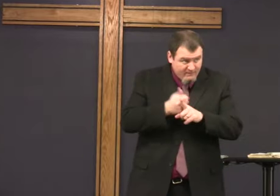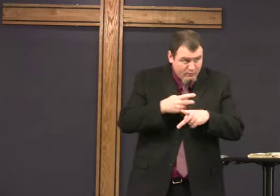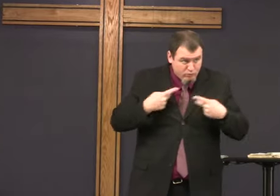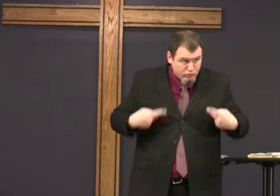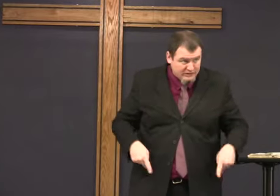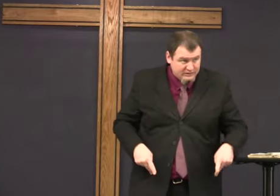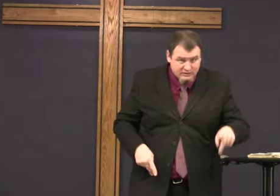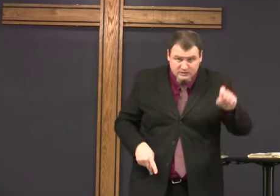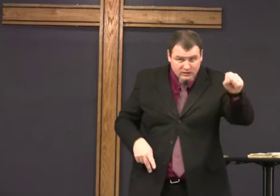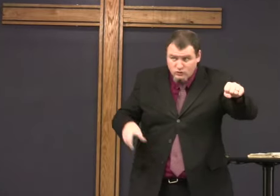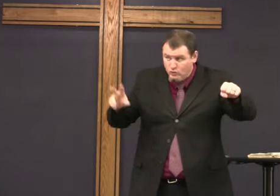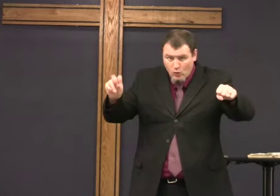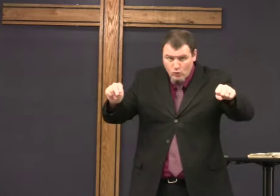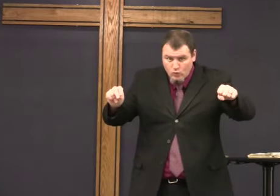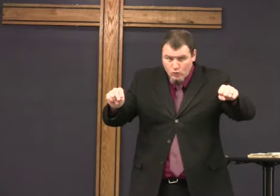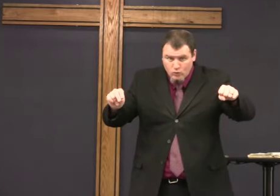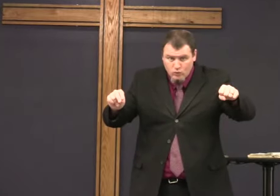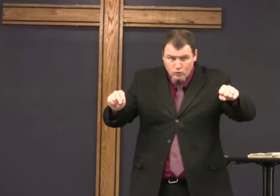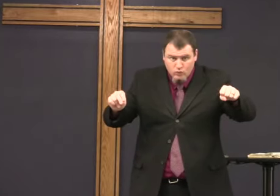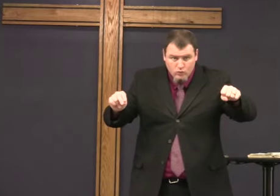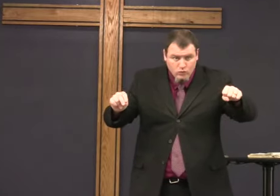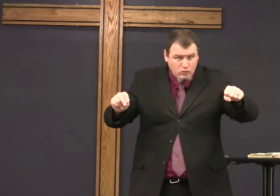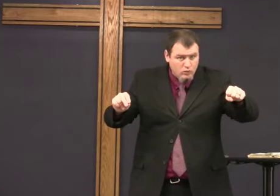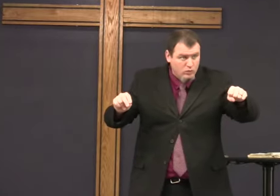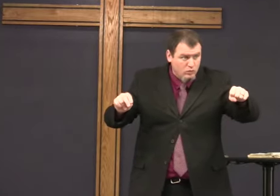Is Nehemiah a priest? Yes or no?